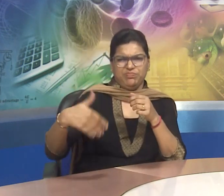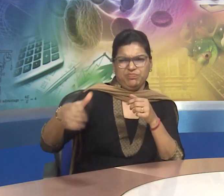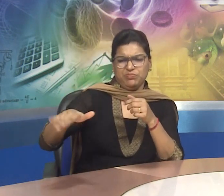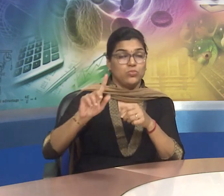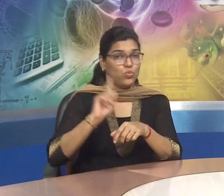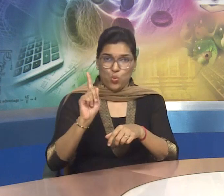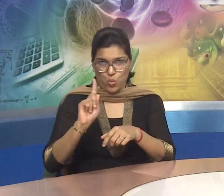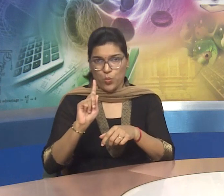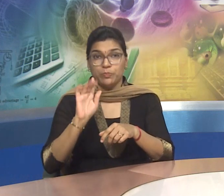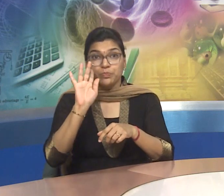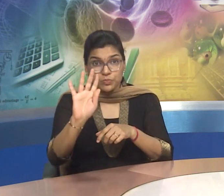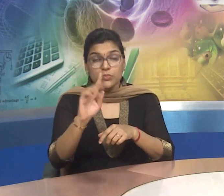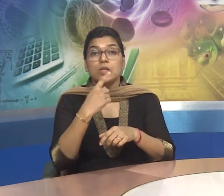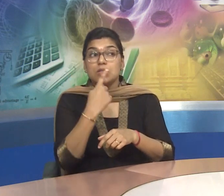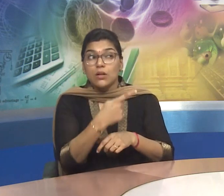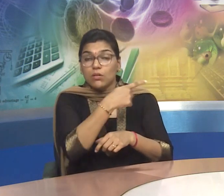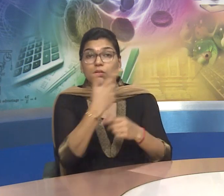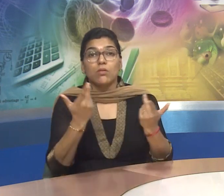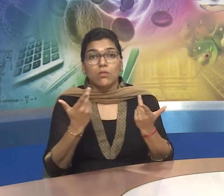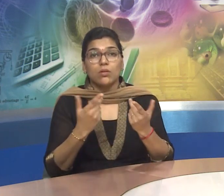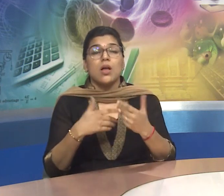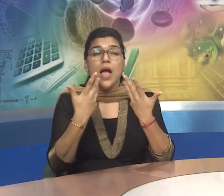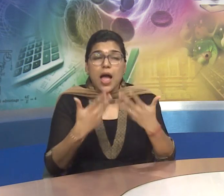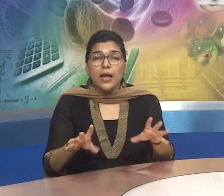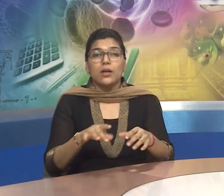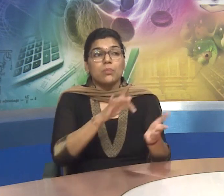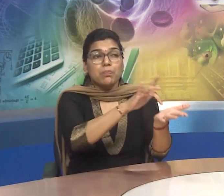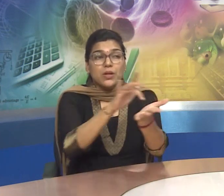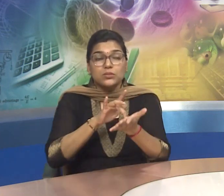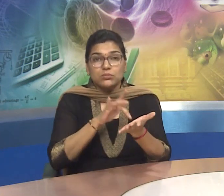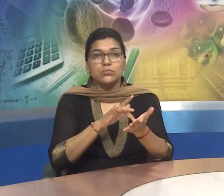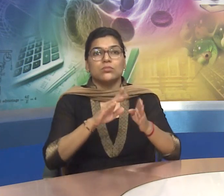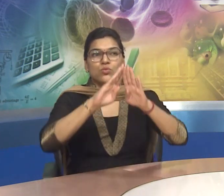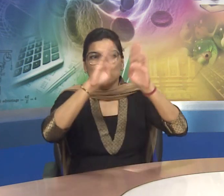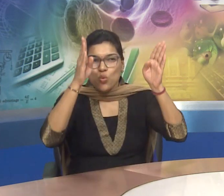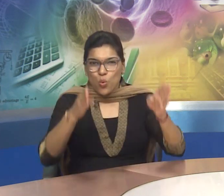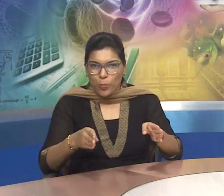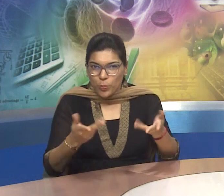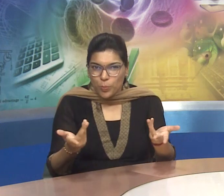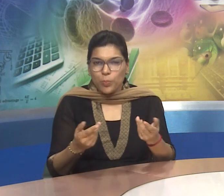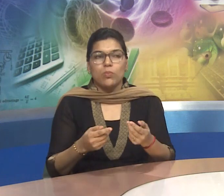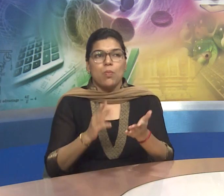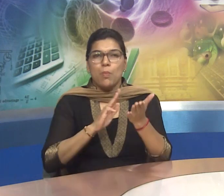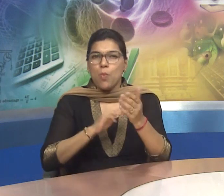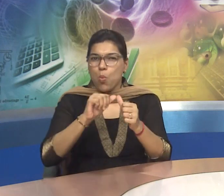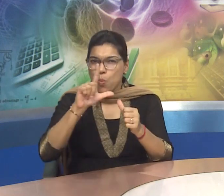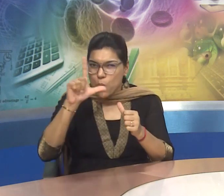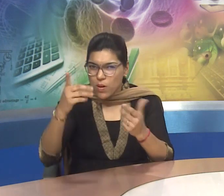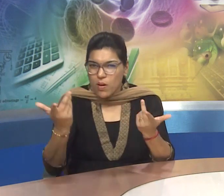And there is no citizen who can be denied access